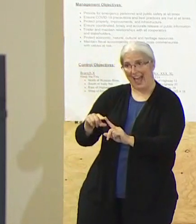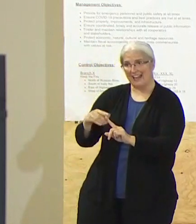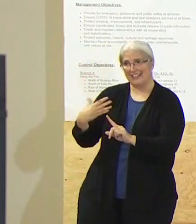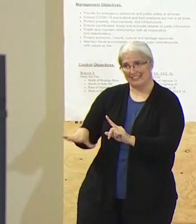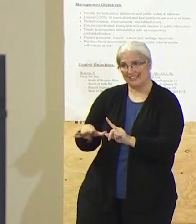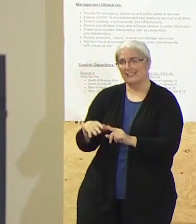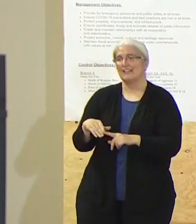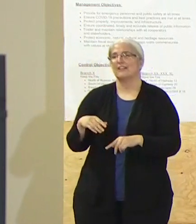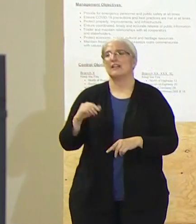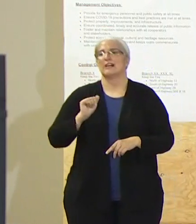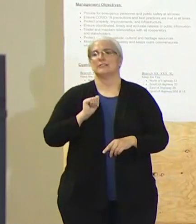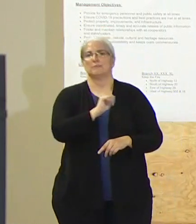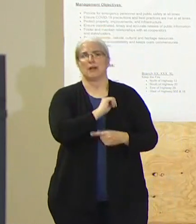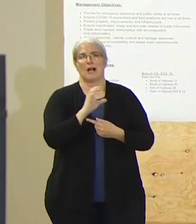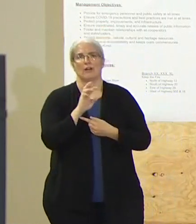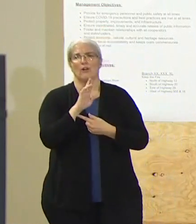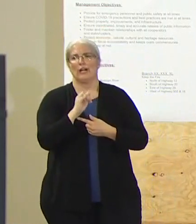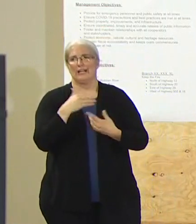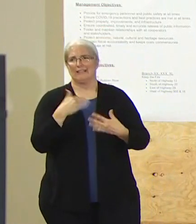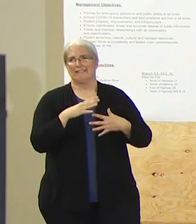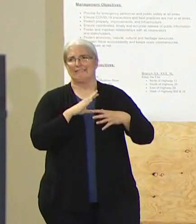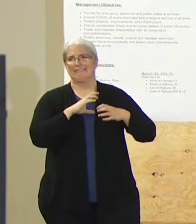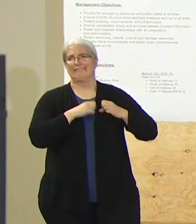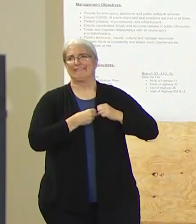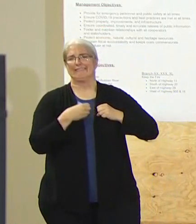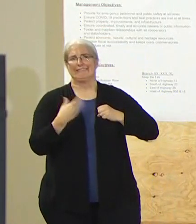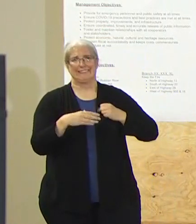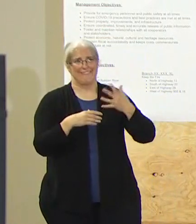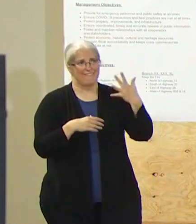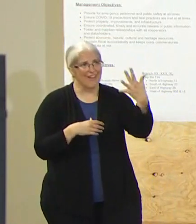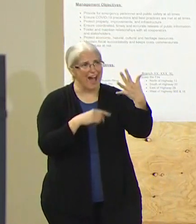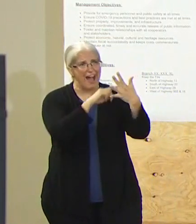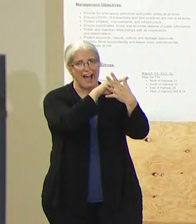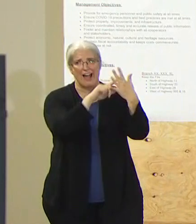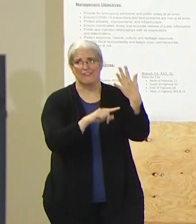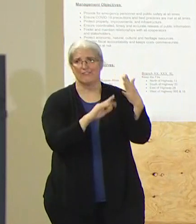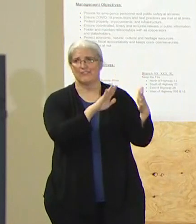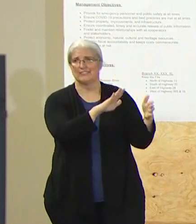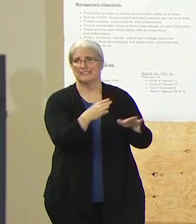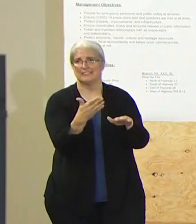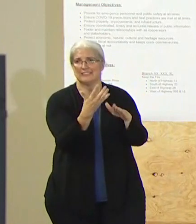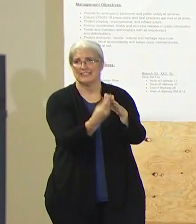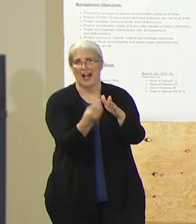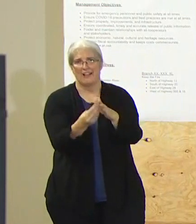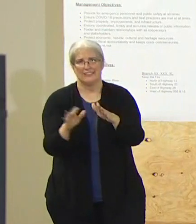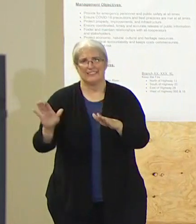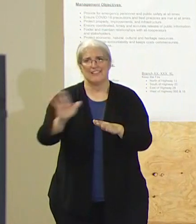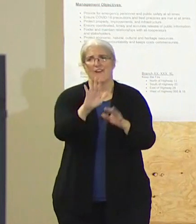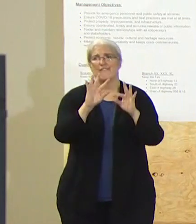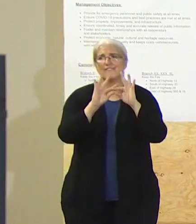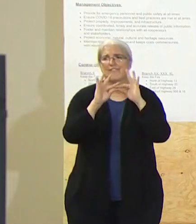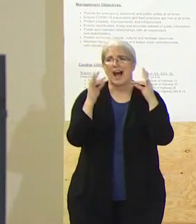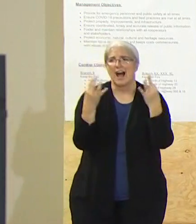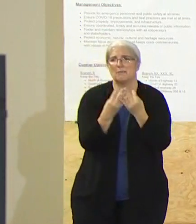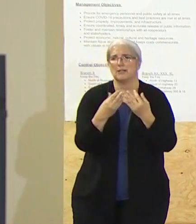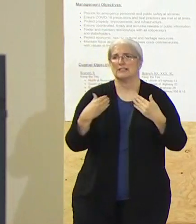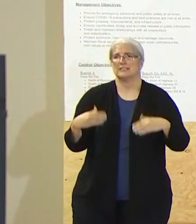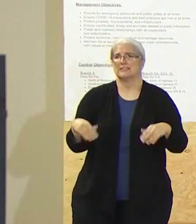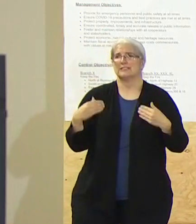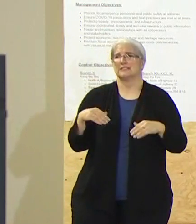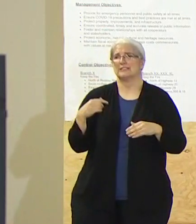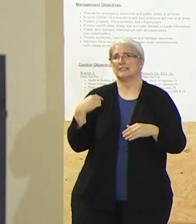to all 5 individuals and their families, and we are not naive by any stretch how